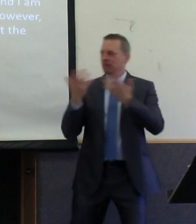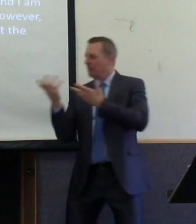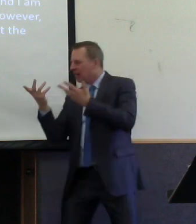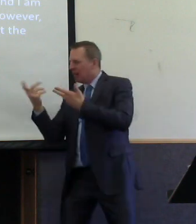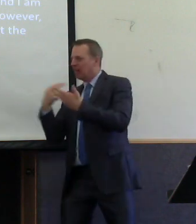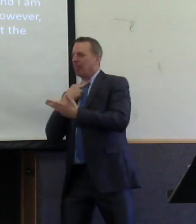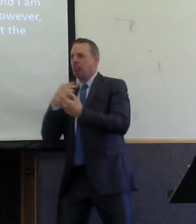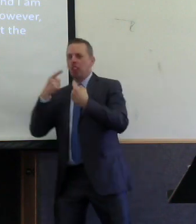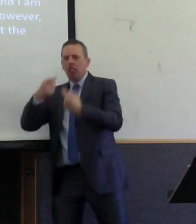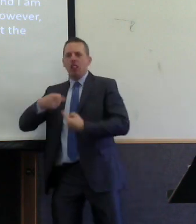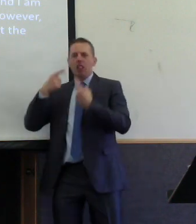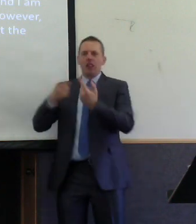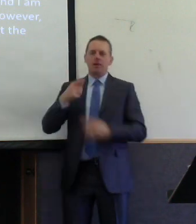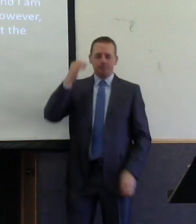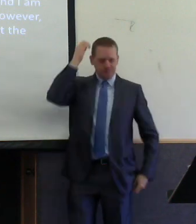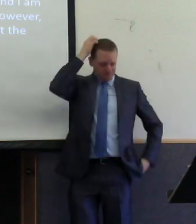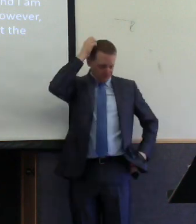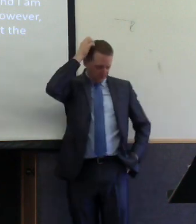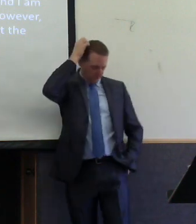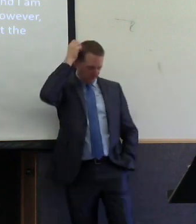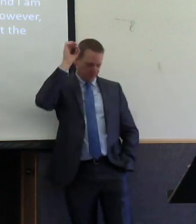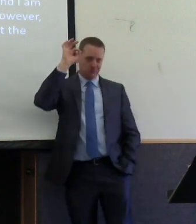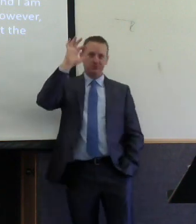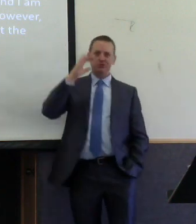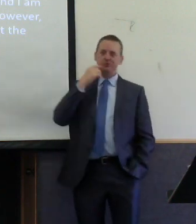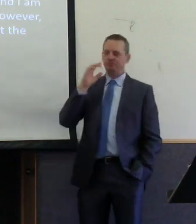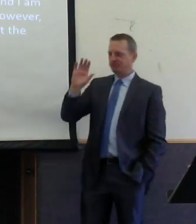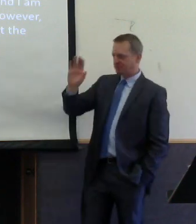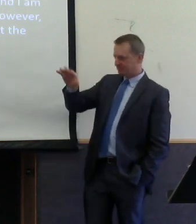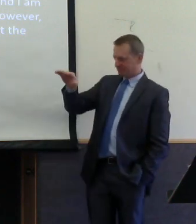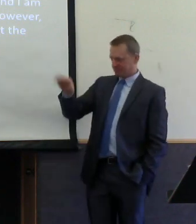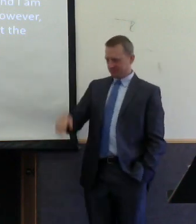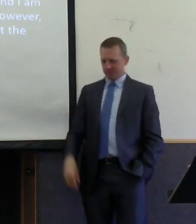last him. It's a constant struggle. And the pastor said,